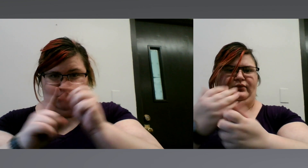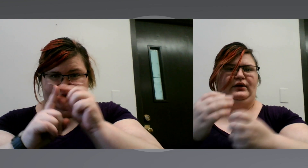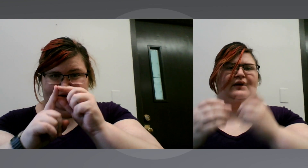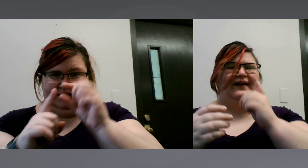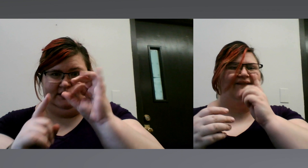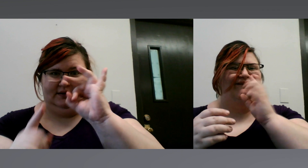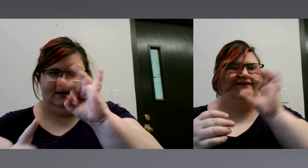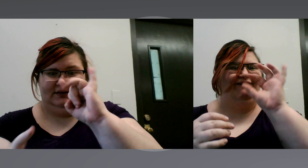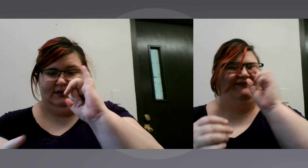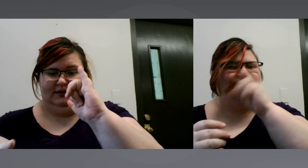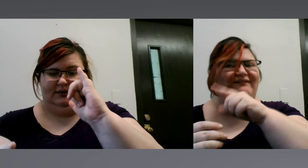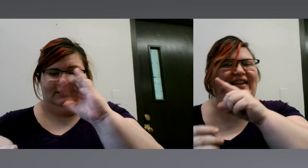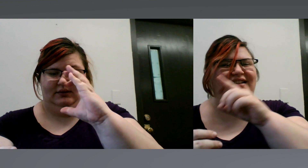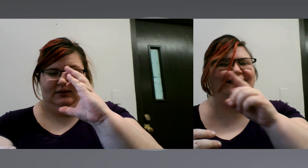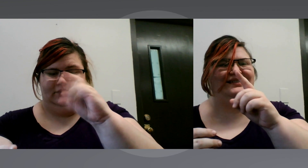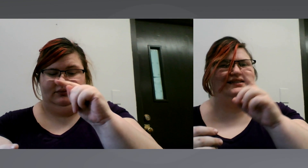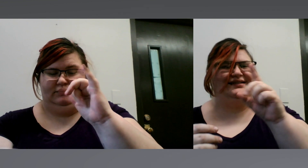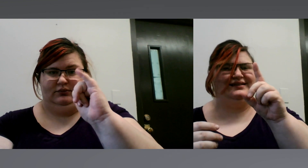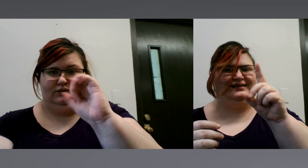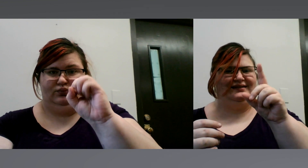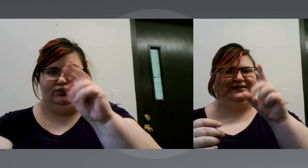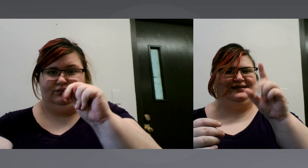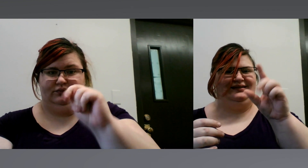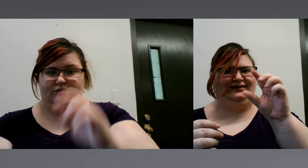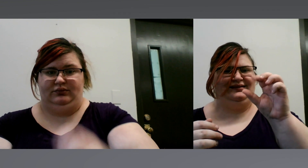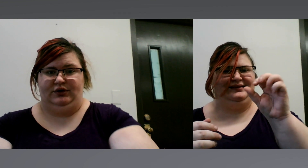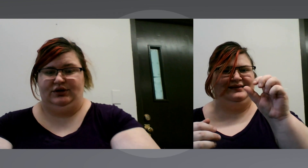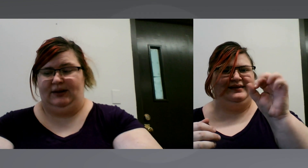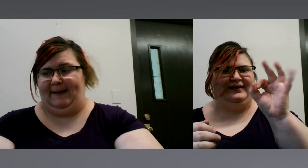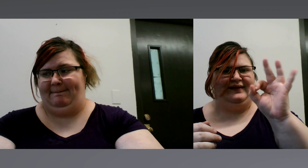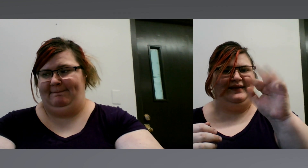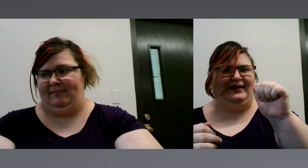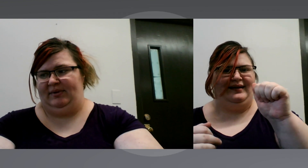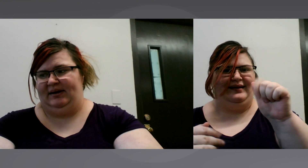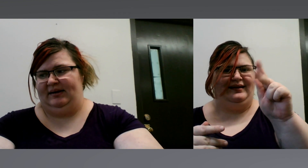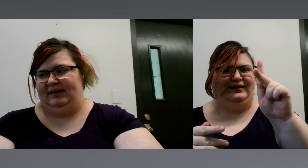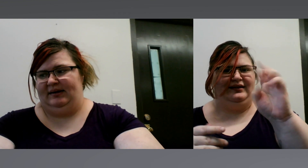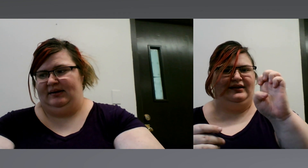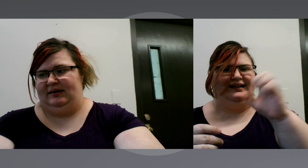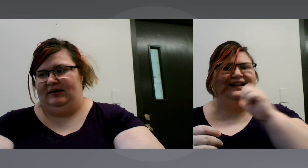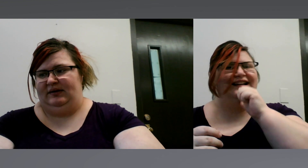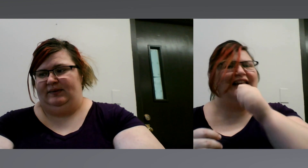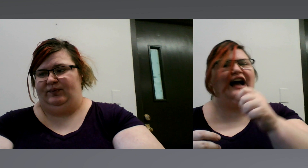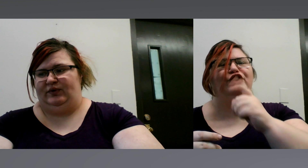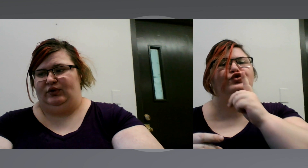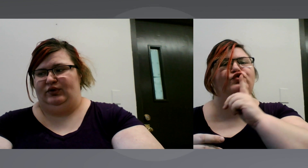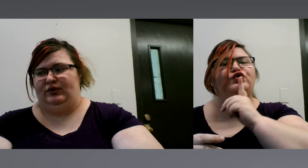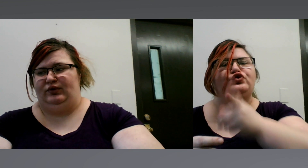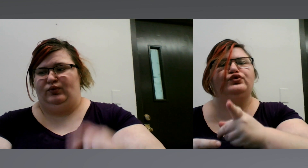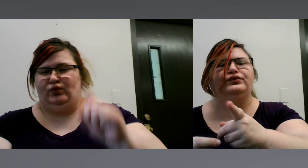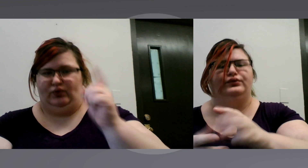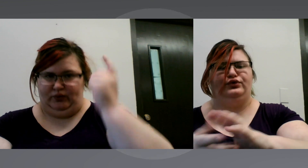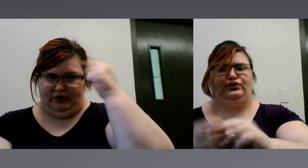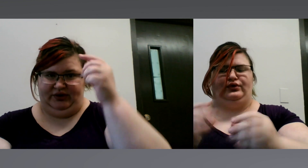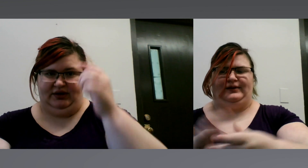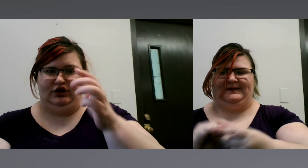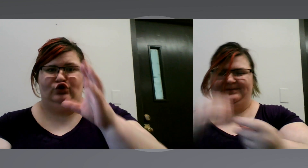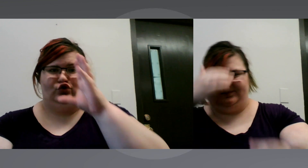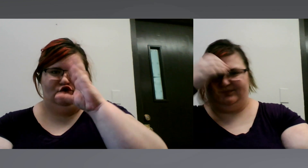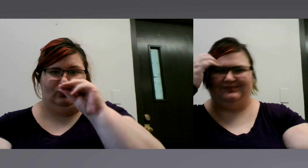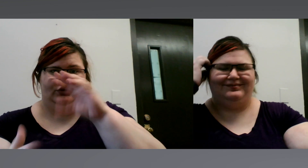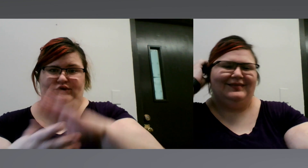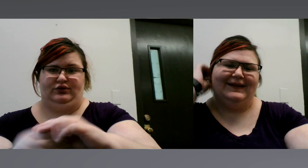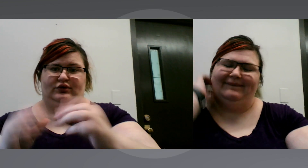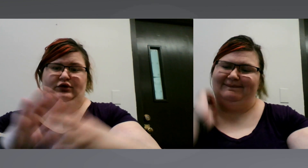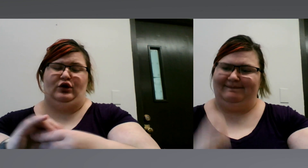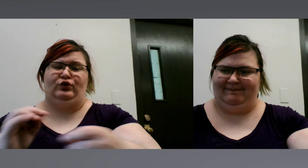probably four. How big of a setting? Pretty simple, like maybe one or two places you can go to. And